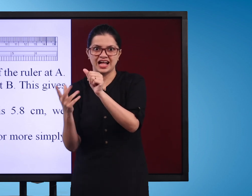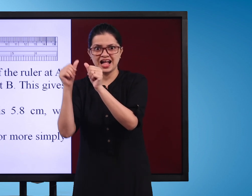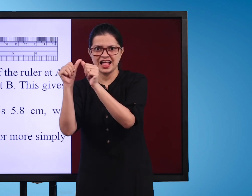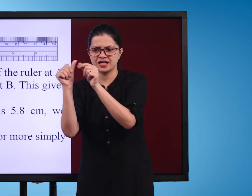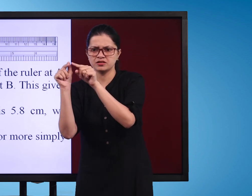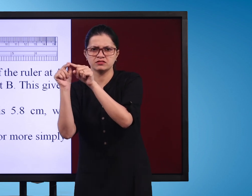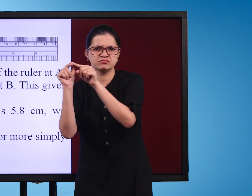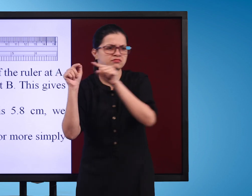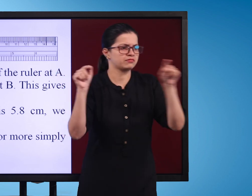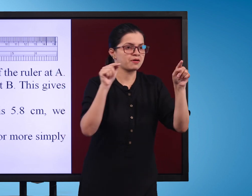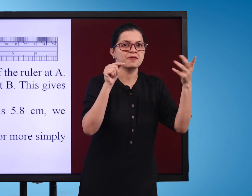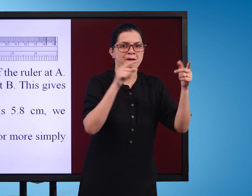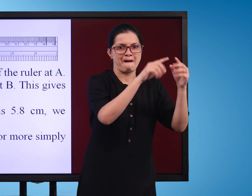Read the mark against B.